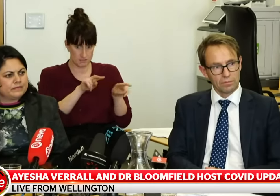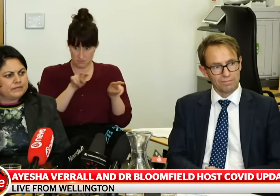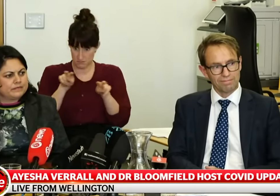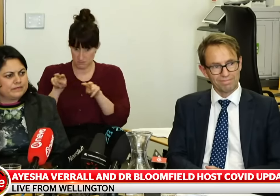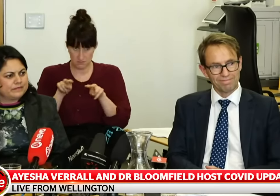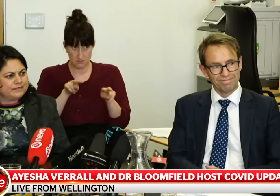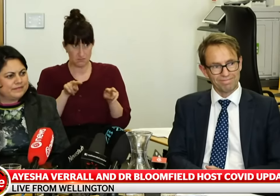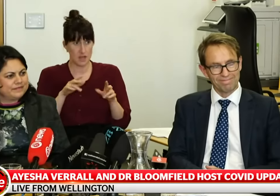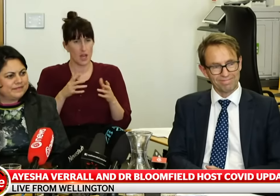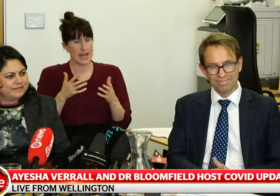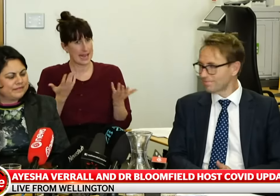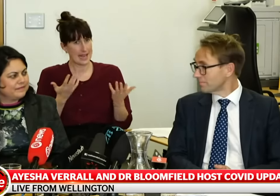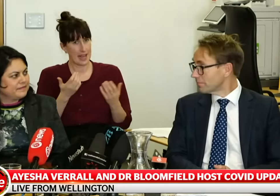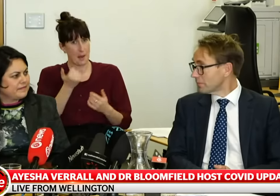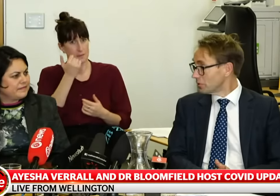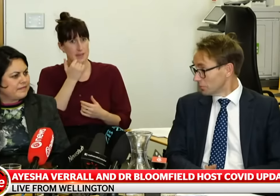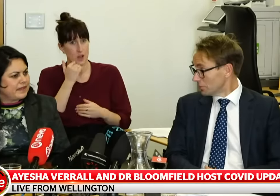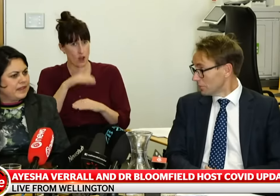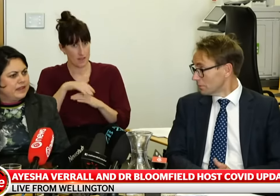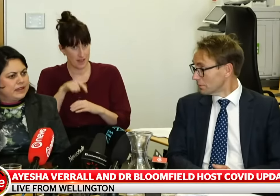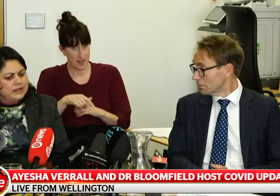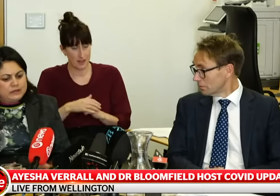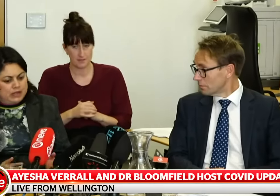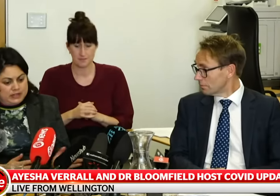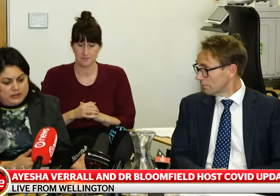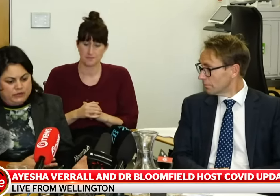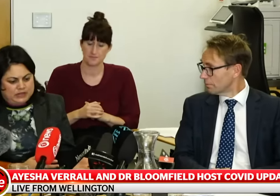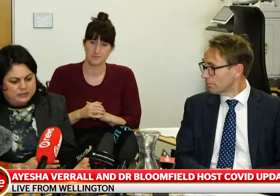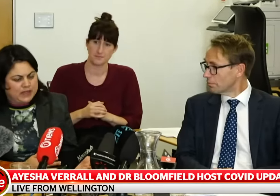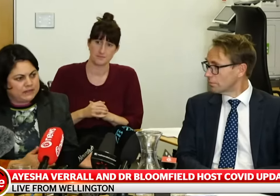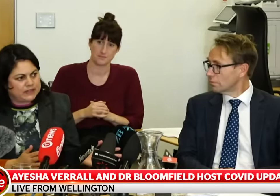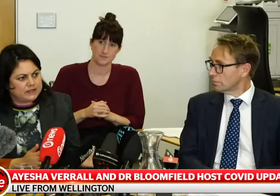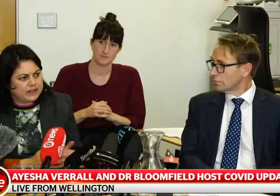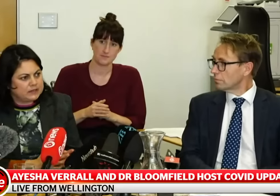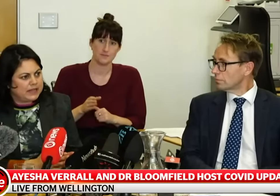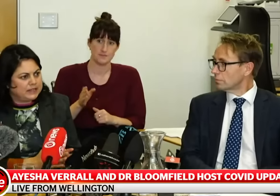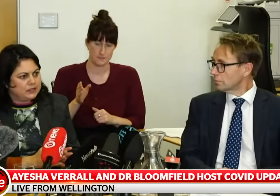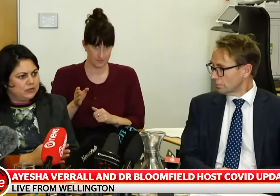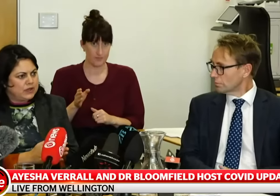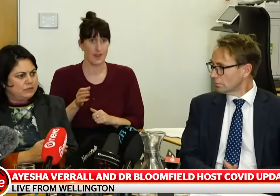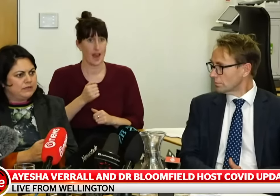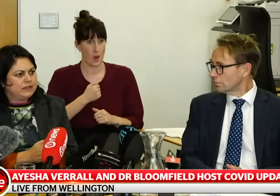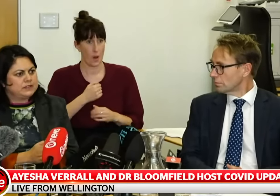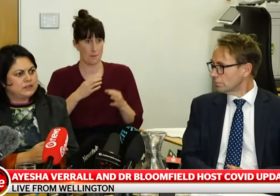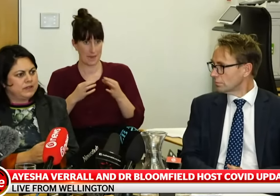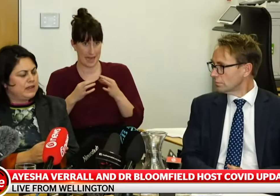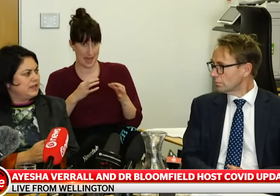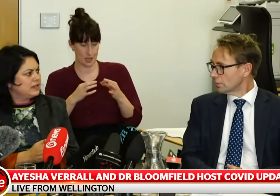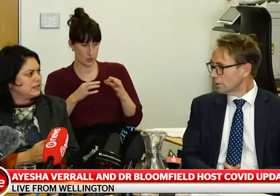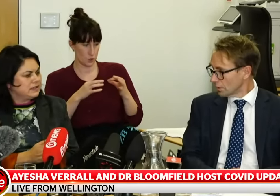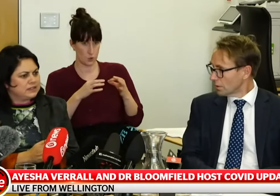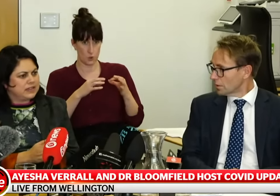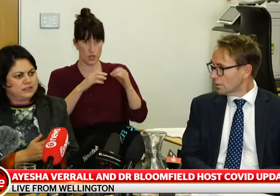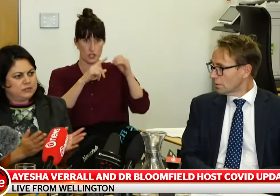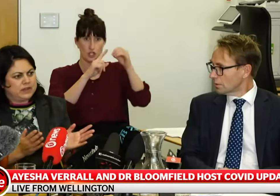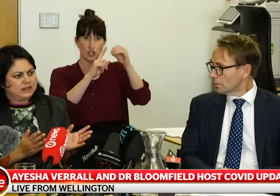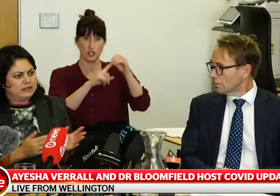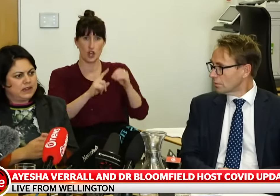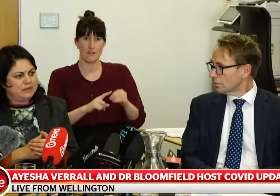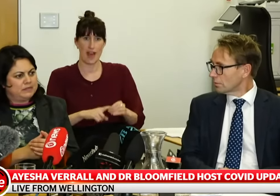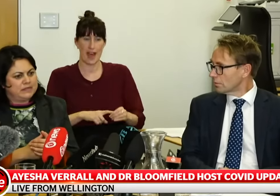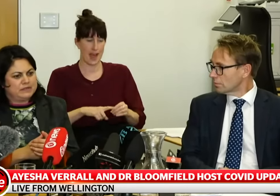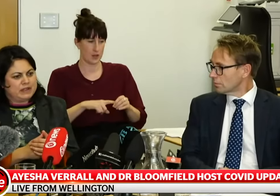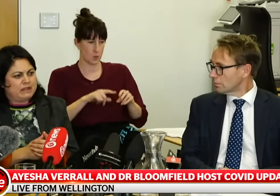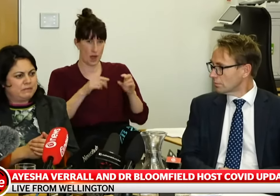Were there now? Any updates on that? Did you want to? Indeed, it's part of our surveillance plan to do that prevalence survey, and it is in the stage of